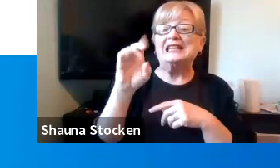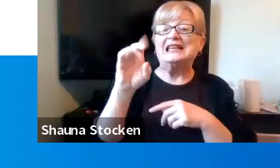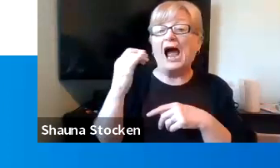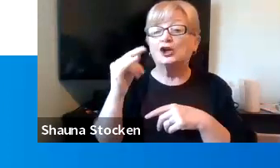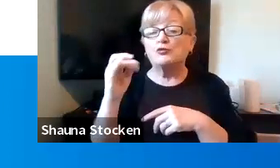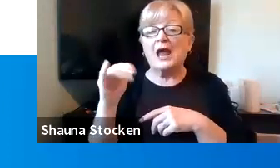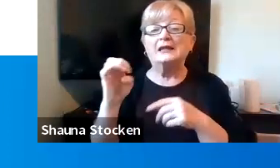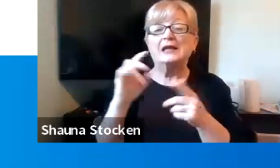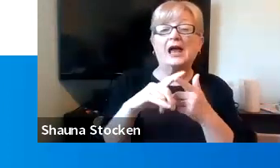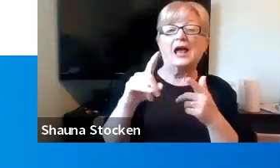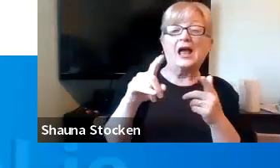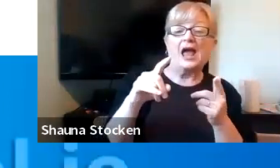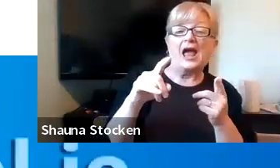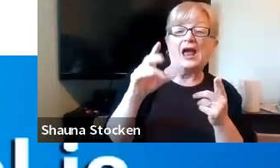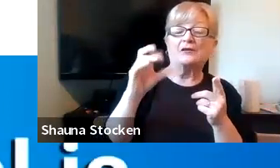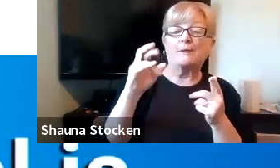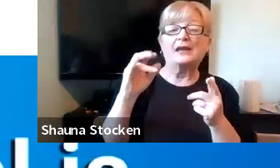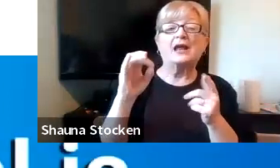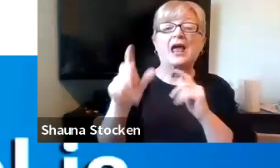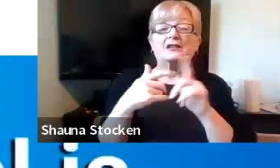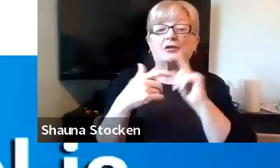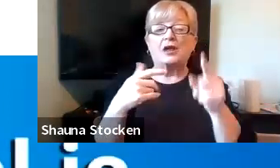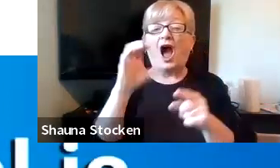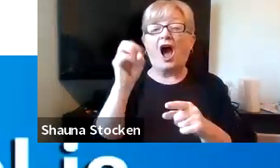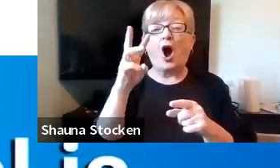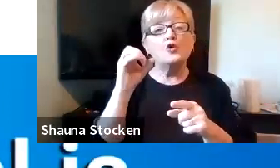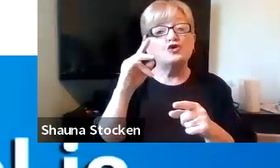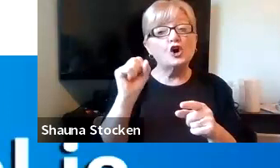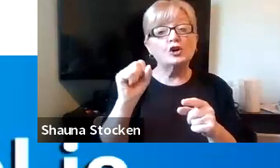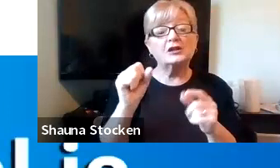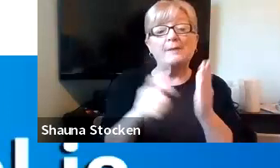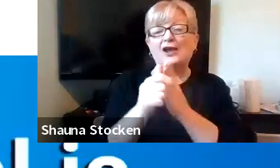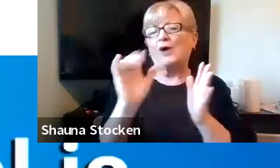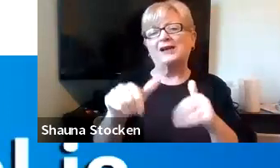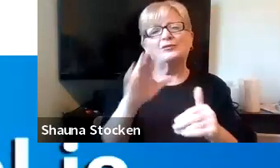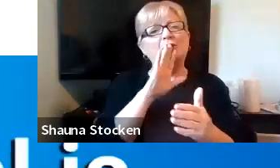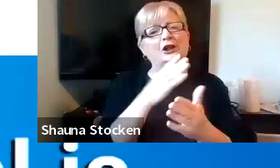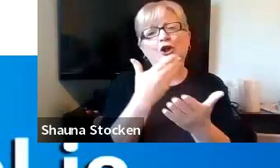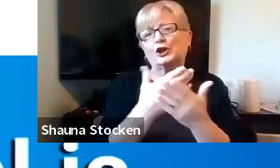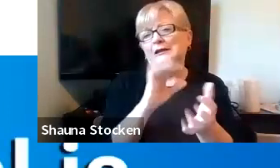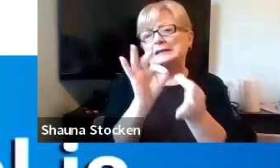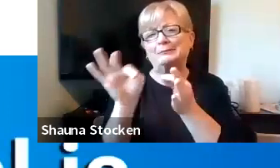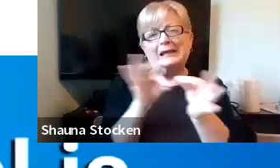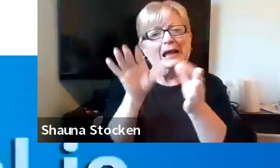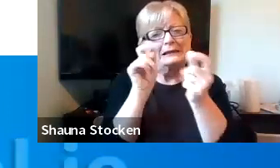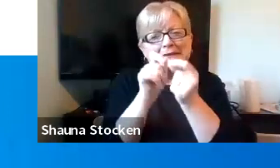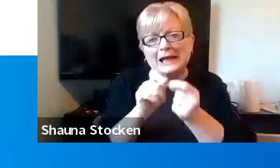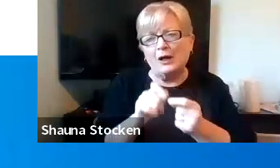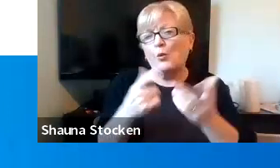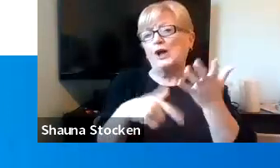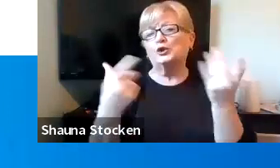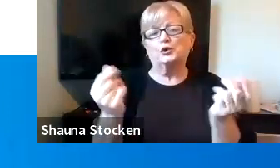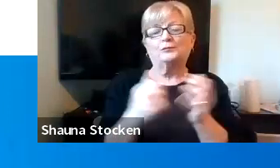light, press and hold the button. The owner's manual is very good and has detailed instructions on how to use each of the cooking